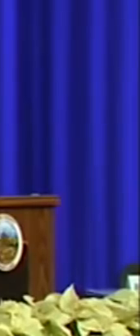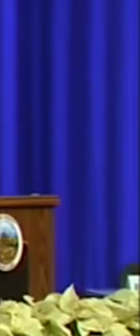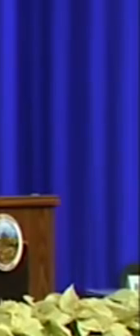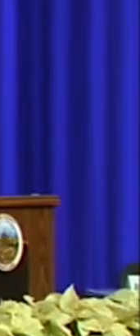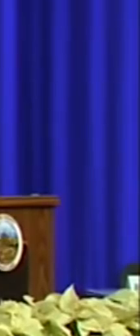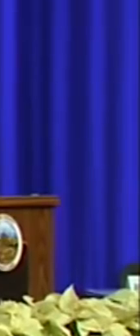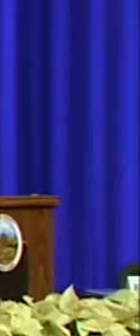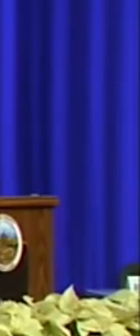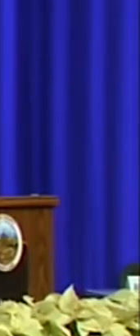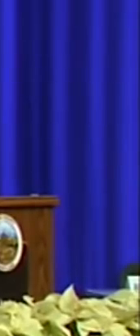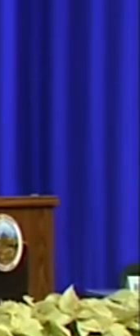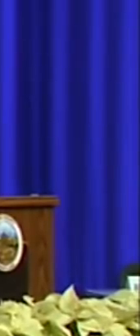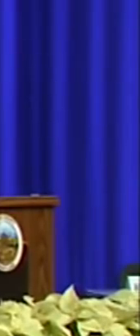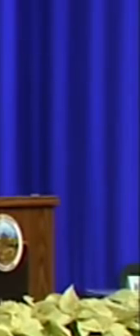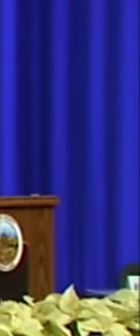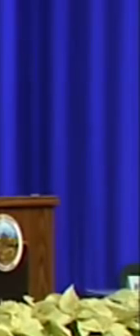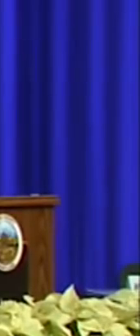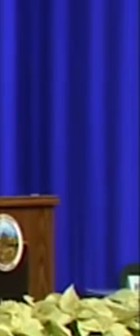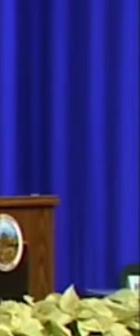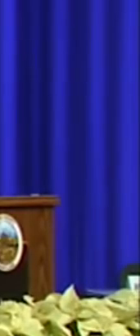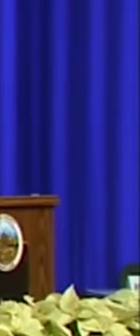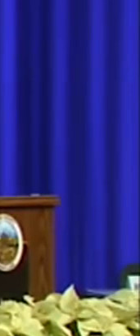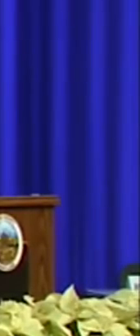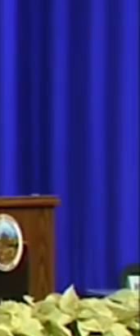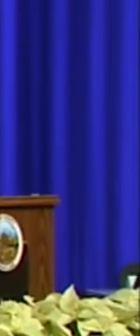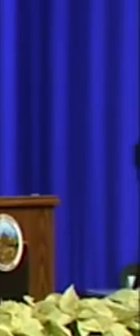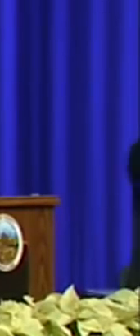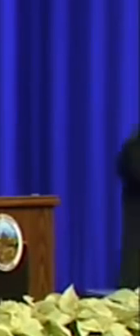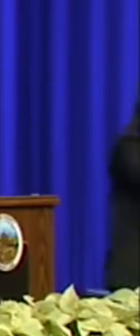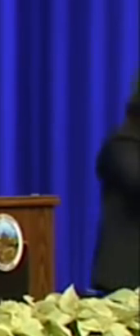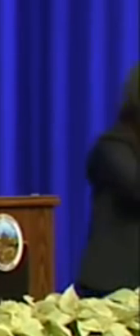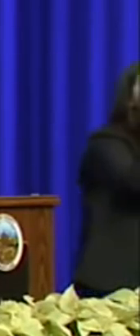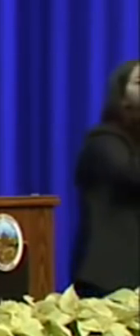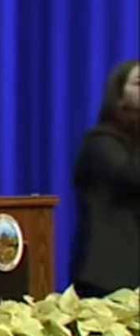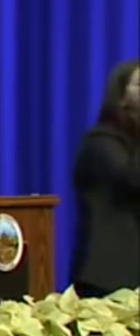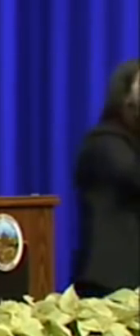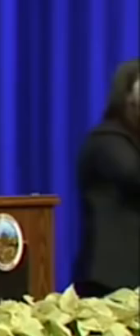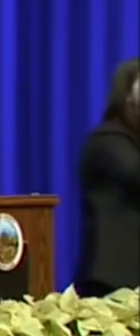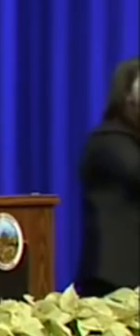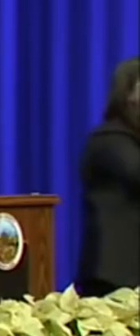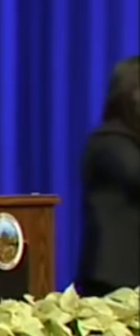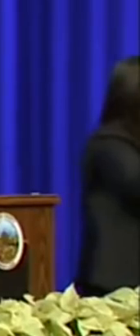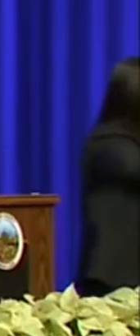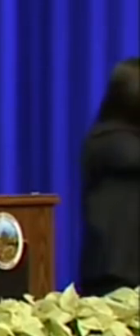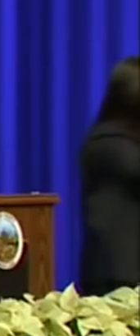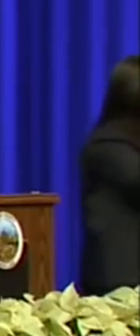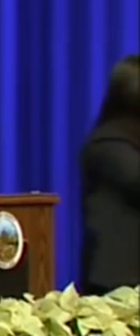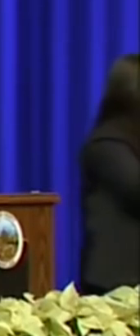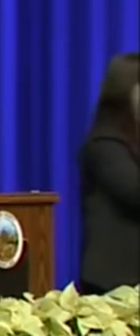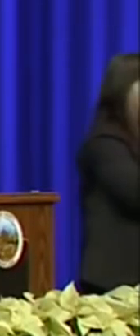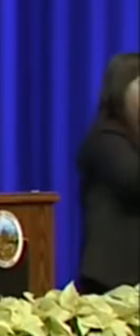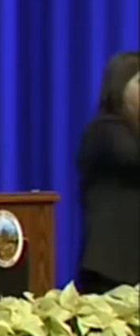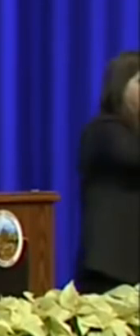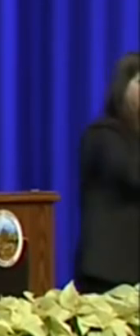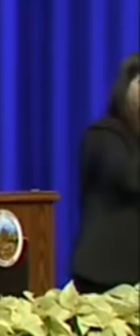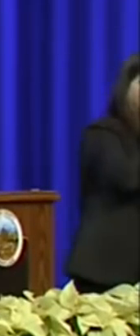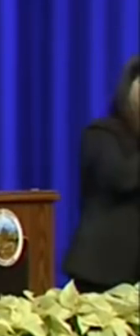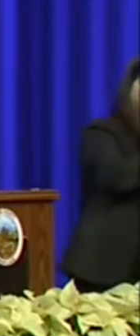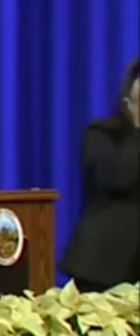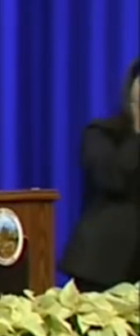Beautiful, thank you. It's amazing to see these beautiful young men and women up on the stage, isn't it? Let's give them another round of applause.